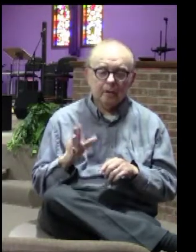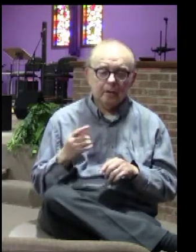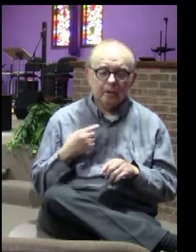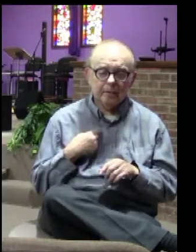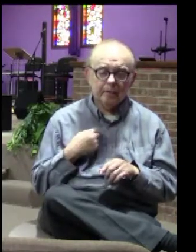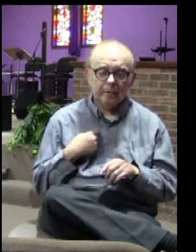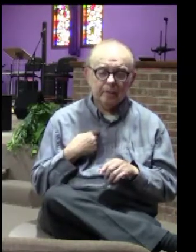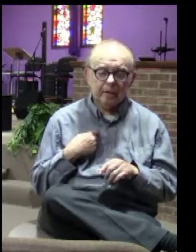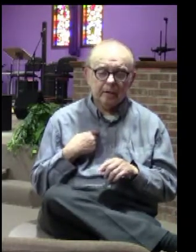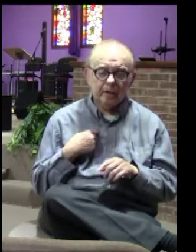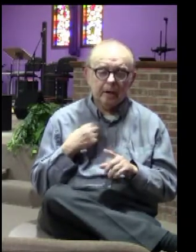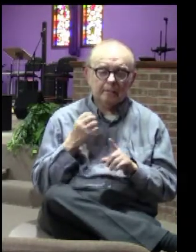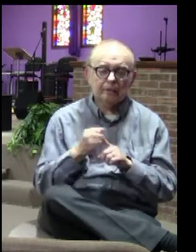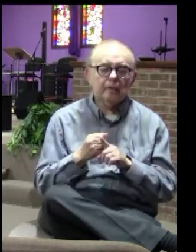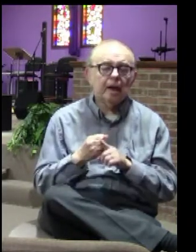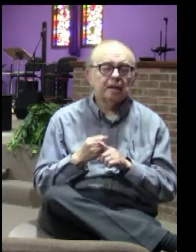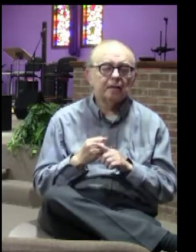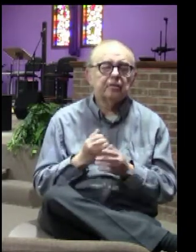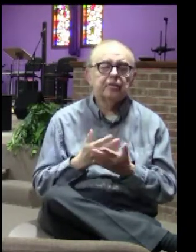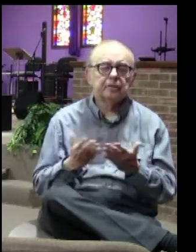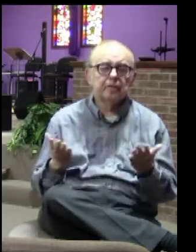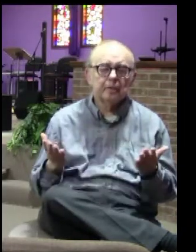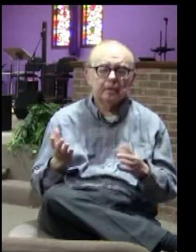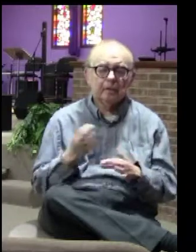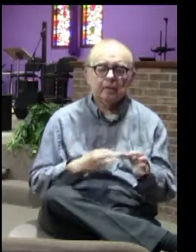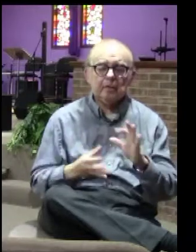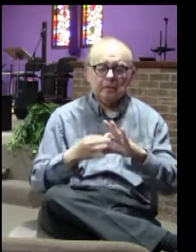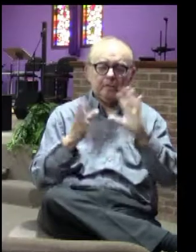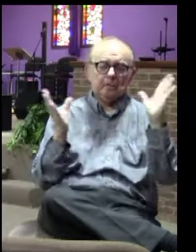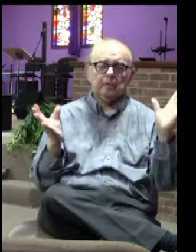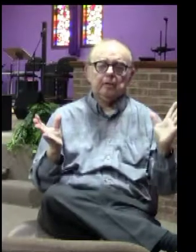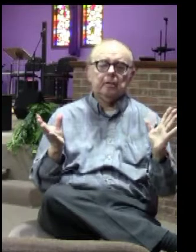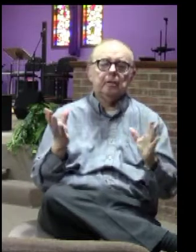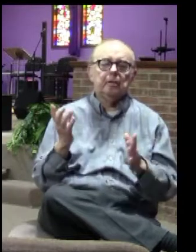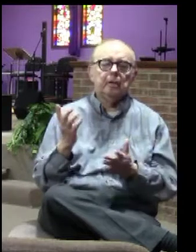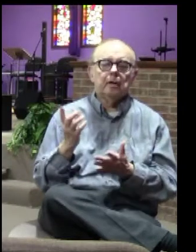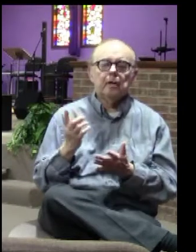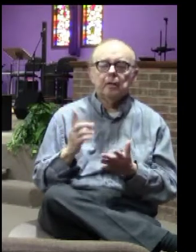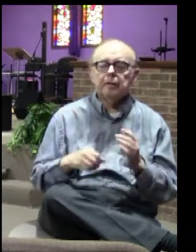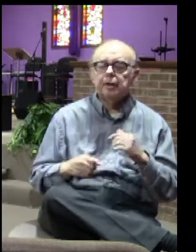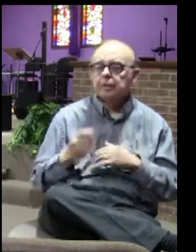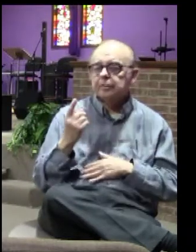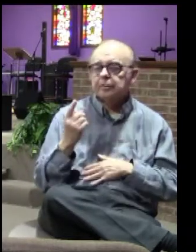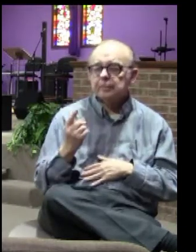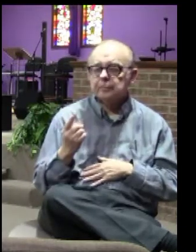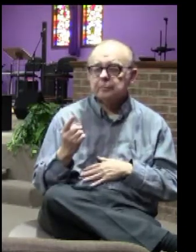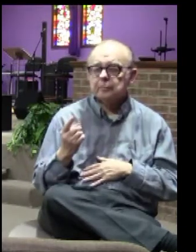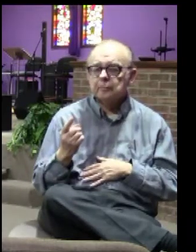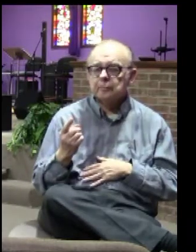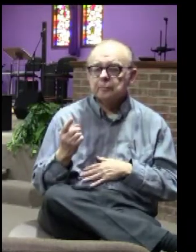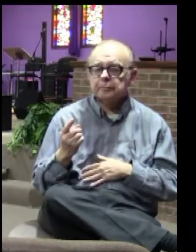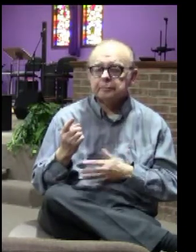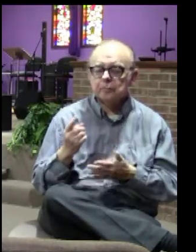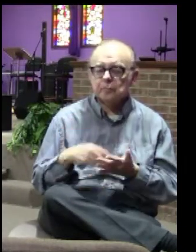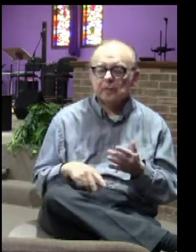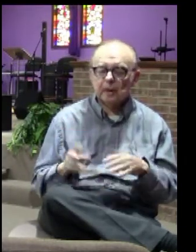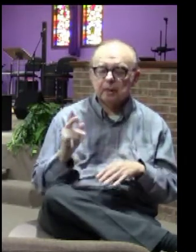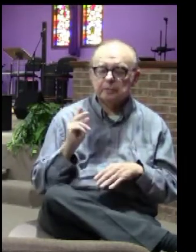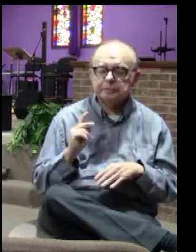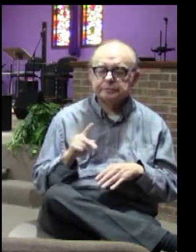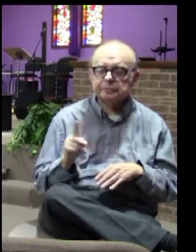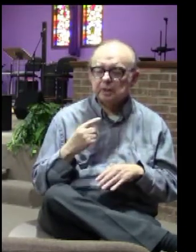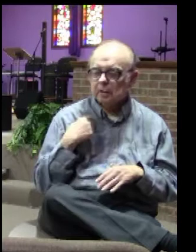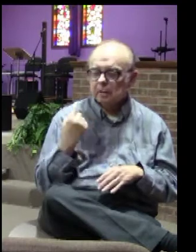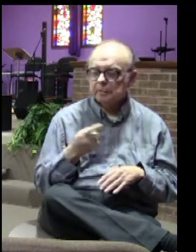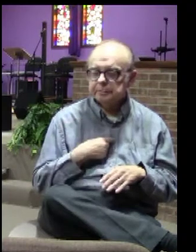me, I'd still be hanging on to some of those things instead of releasing them. And what we've got to understand is that what Paul told us is